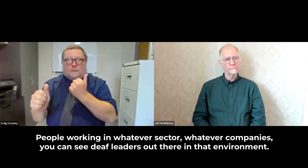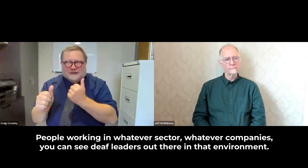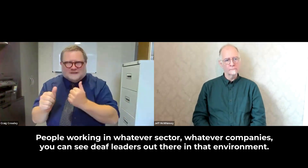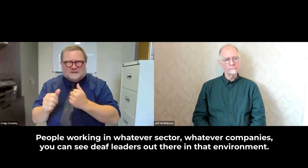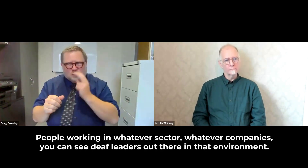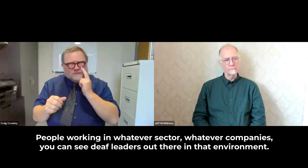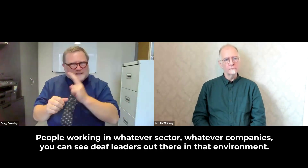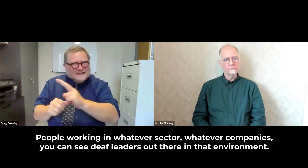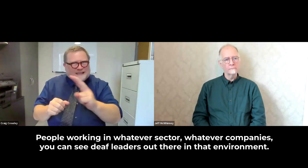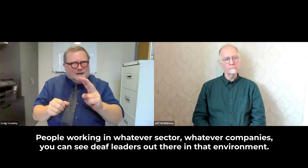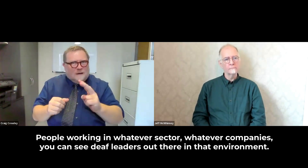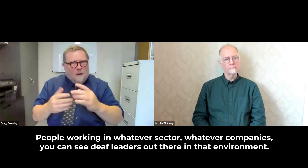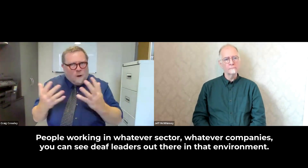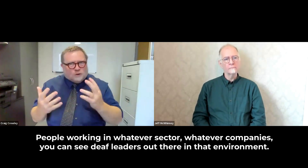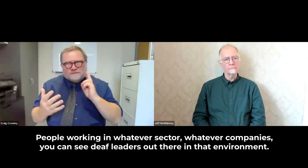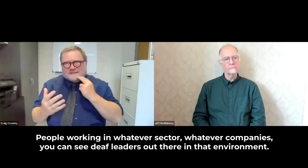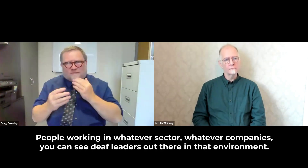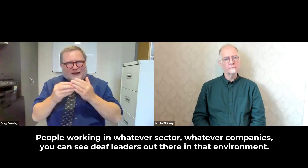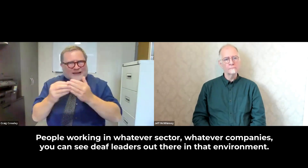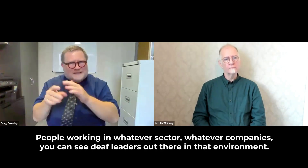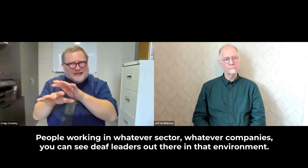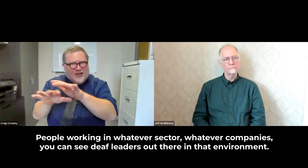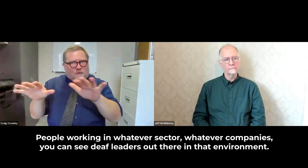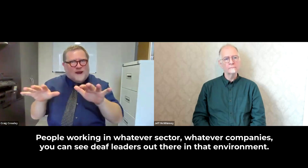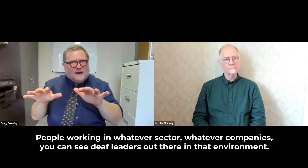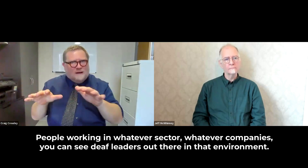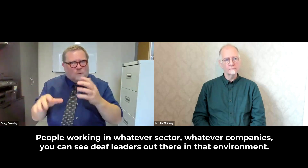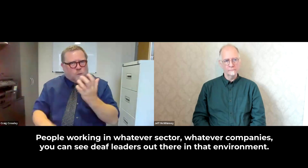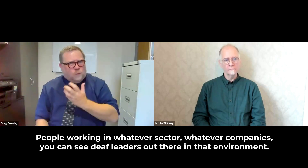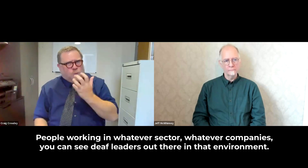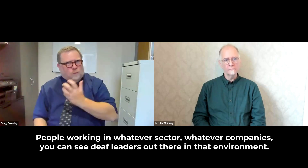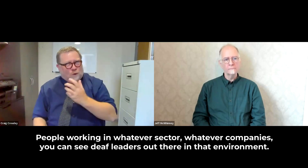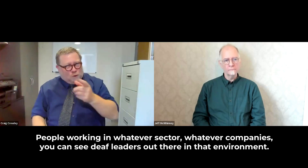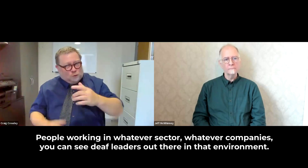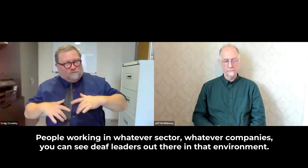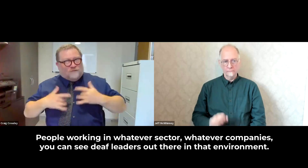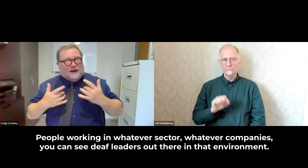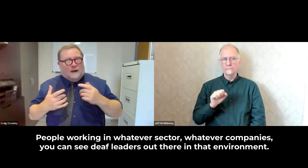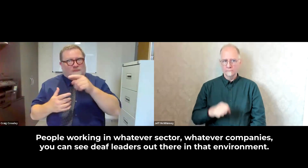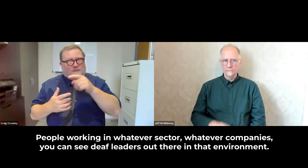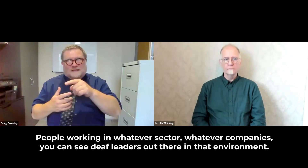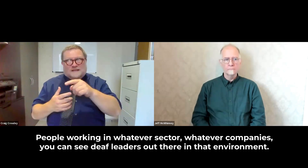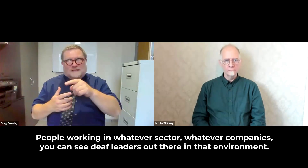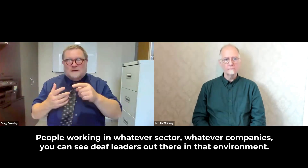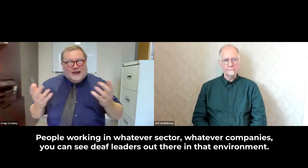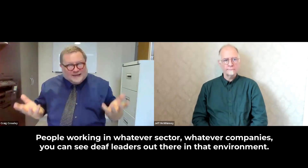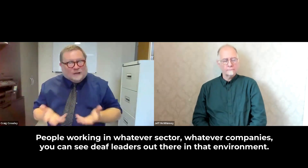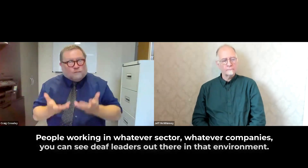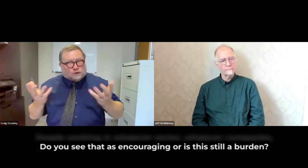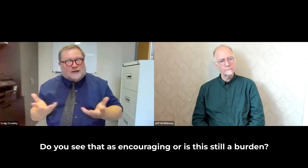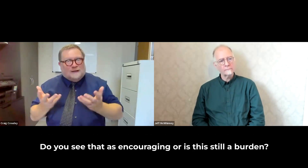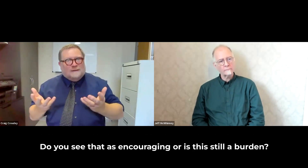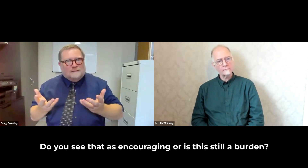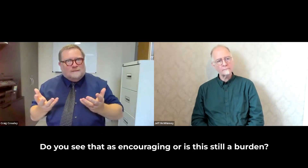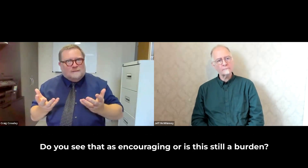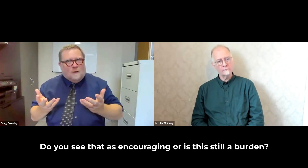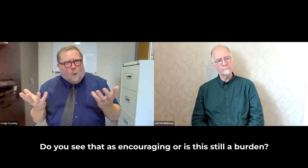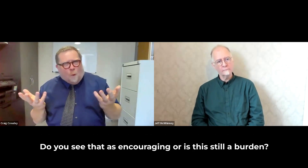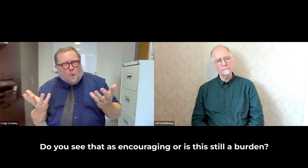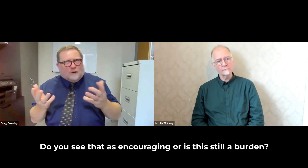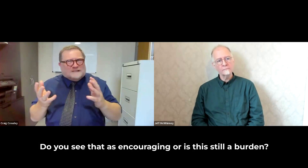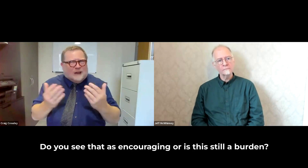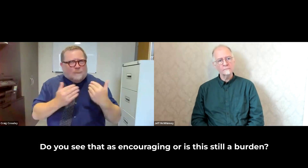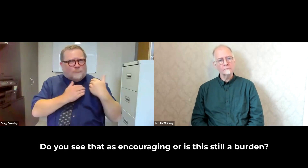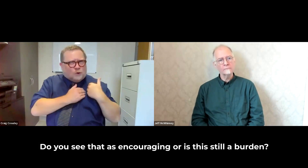whatever sector, whatever companies, you can see deaf leaders out there in that environment. And